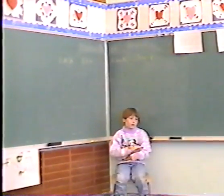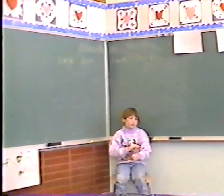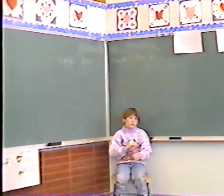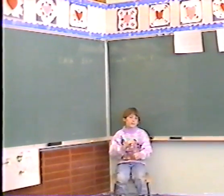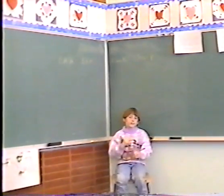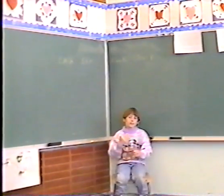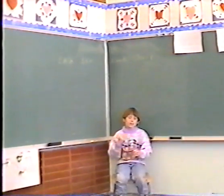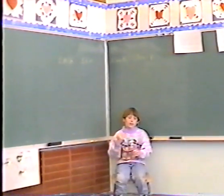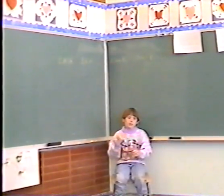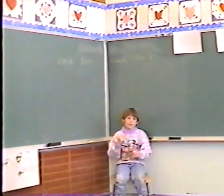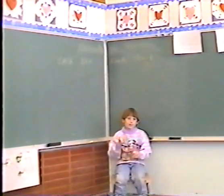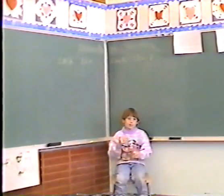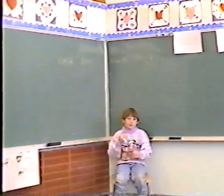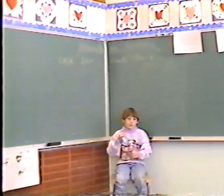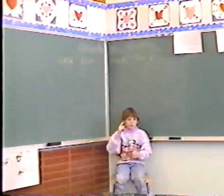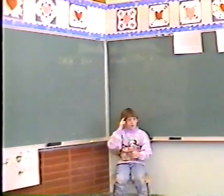Yes, sir. Three bags full.